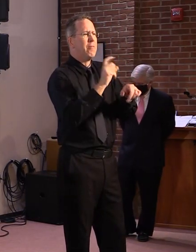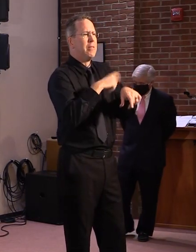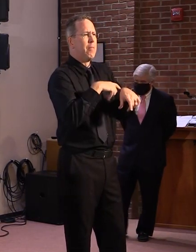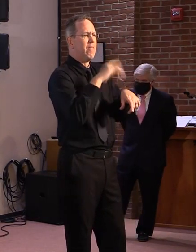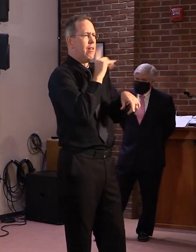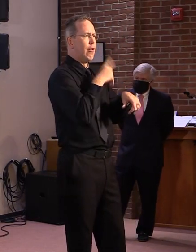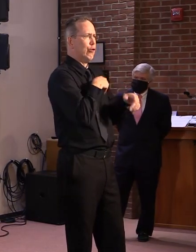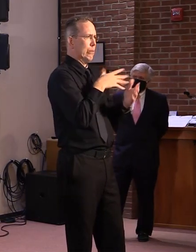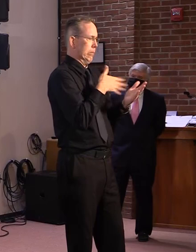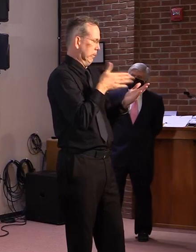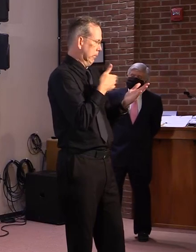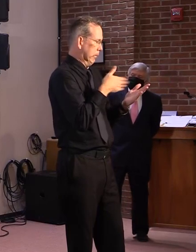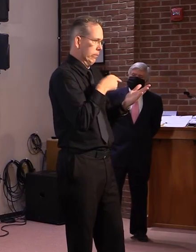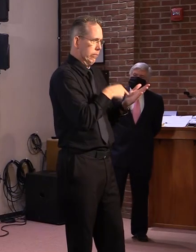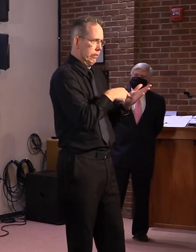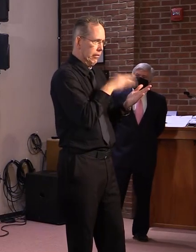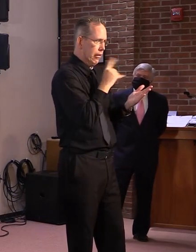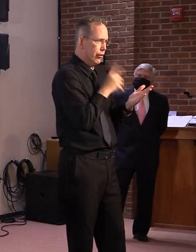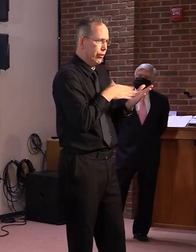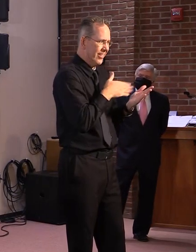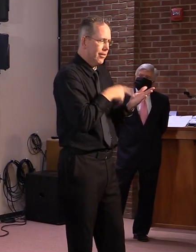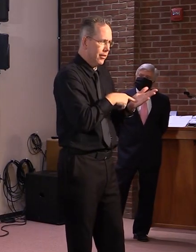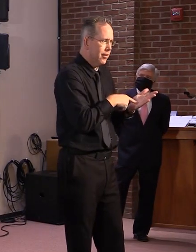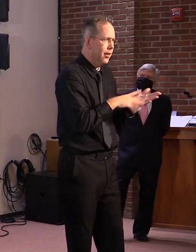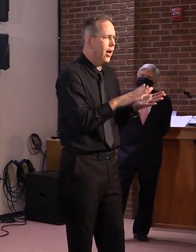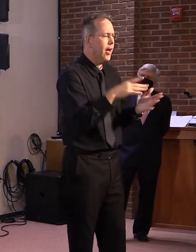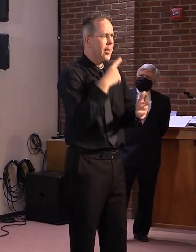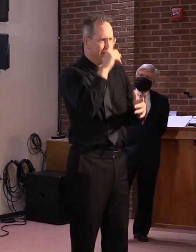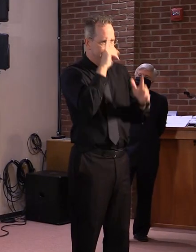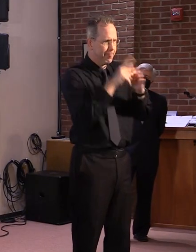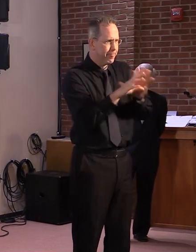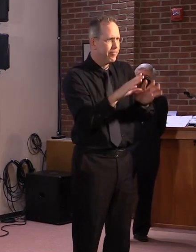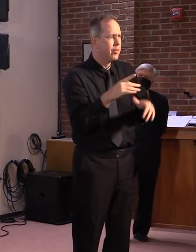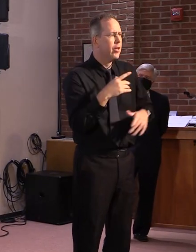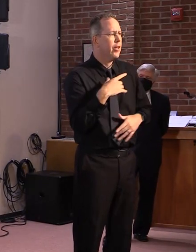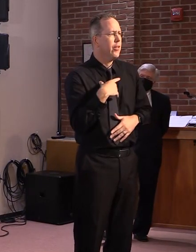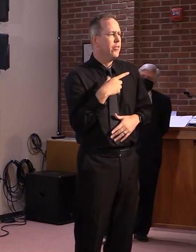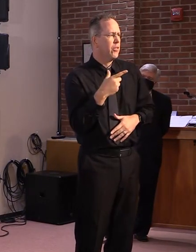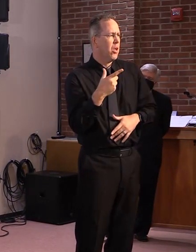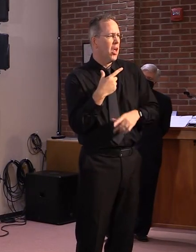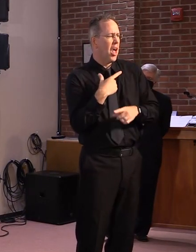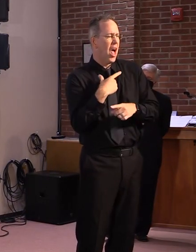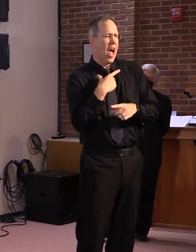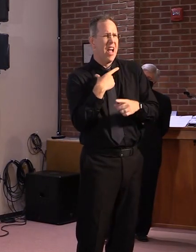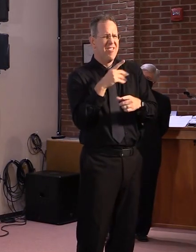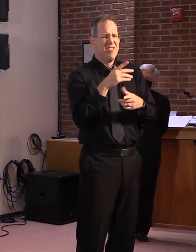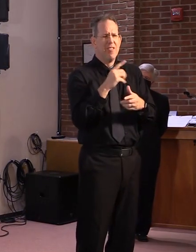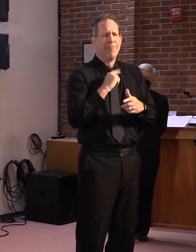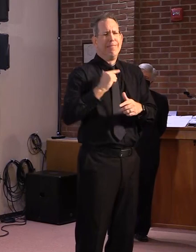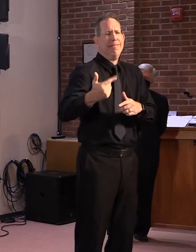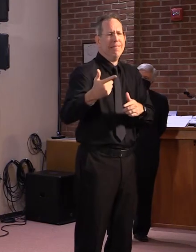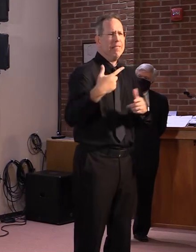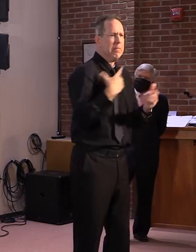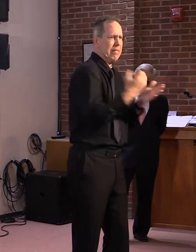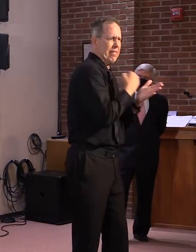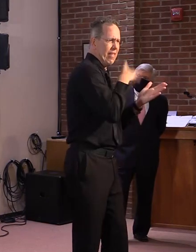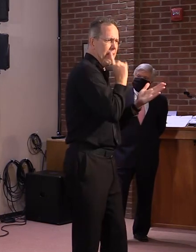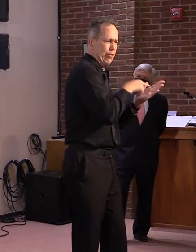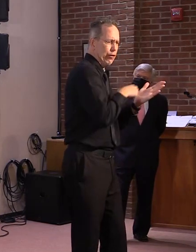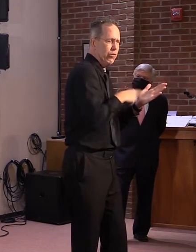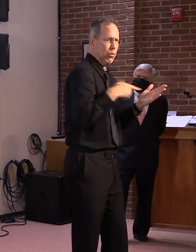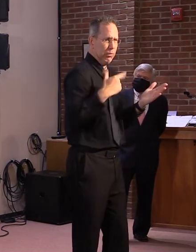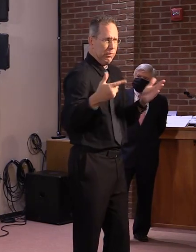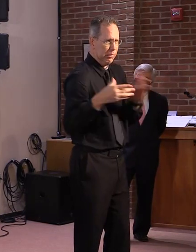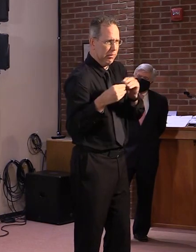I might be able to answer part of that while you're looking for it, Secretary Curley. I believe, Lisa, they have been opened up.